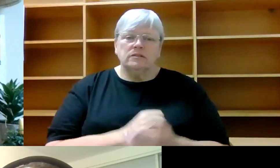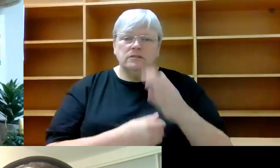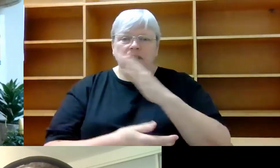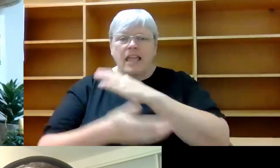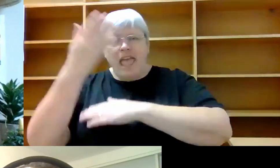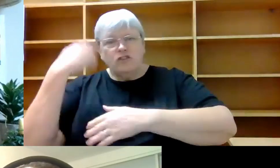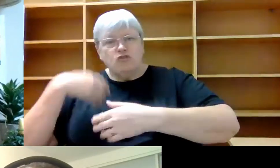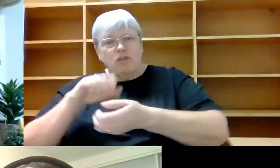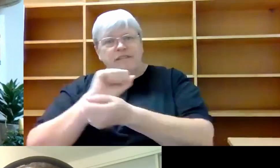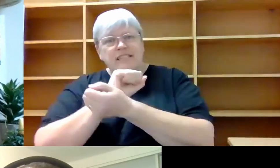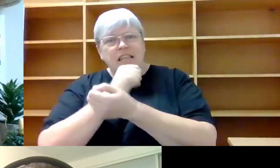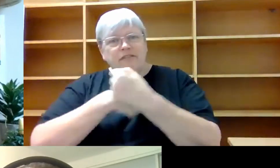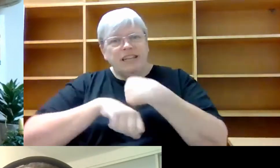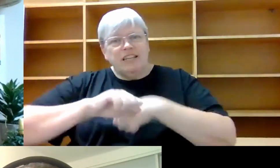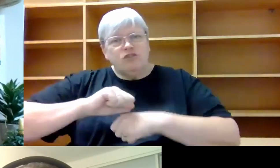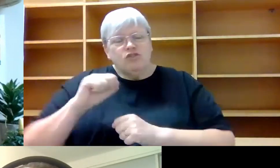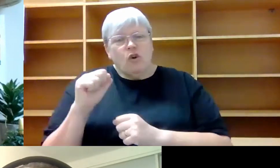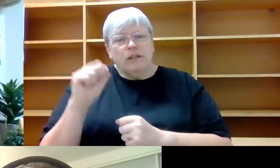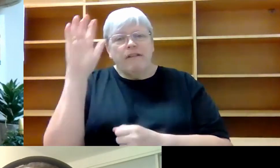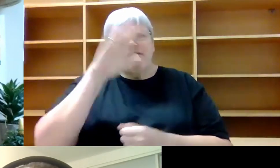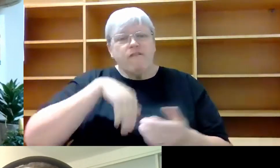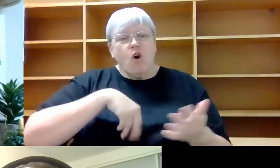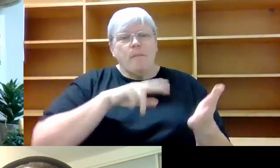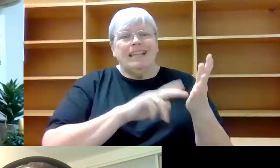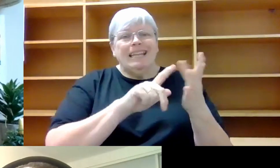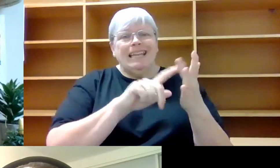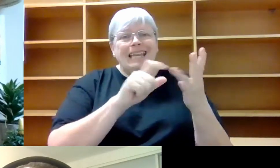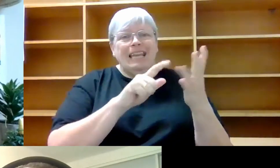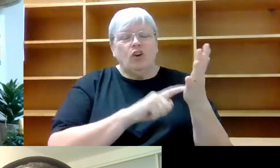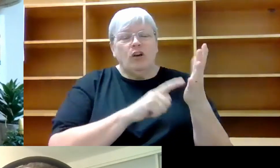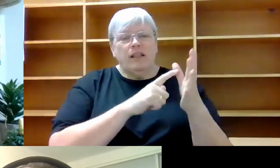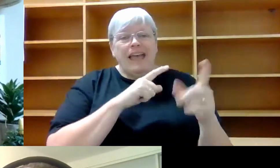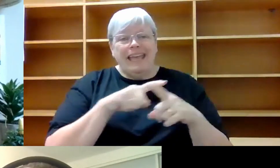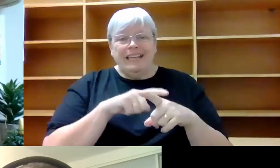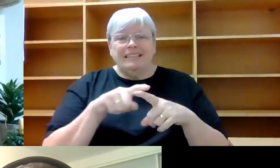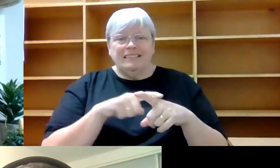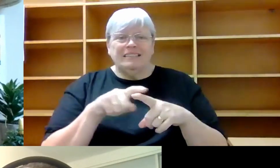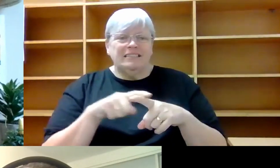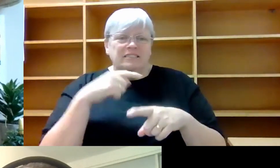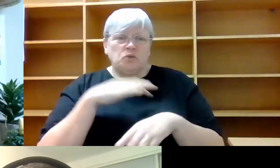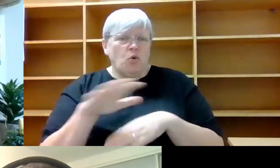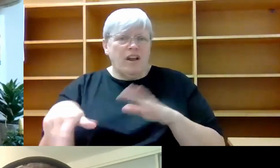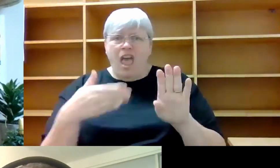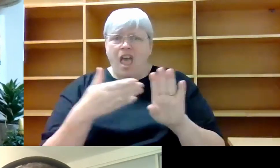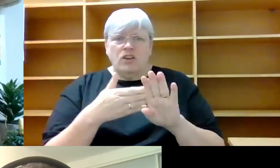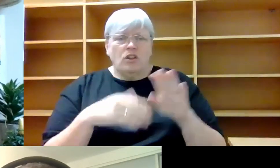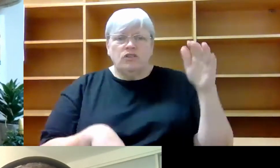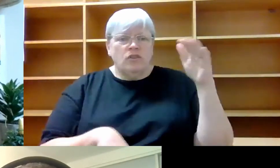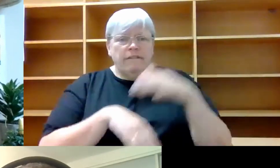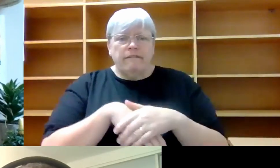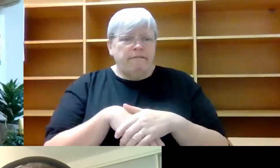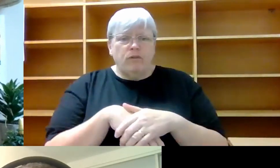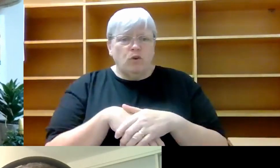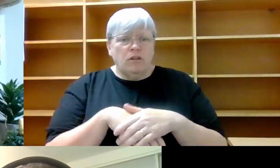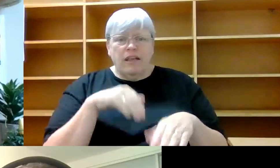from Nicola. England has a long way to go in acknowledging the full effects of chattel slavery and then and now, but Scotland is behind,